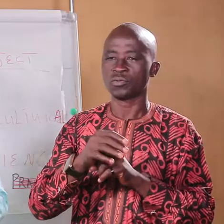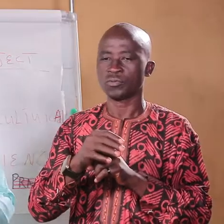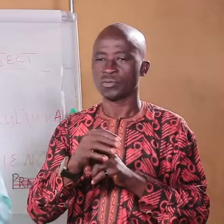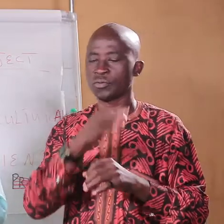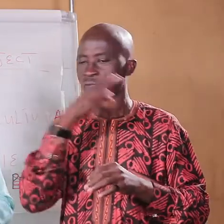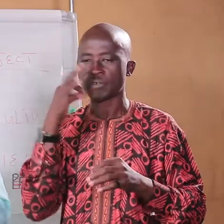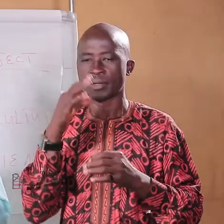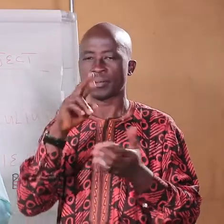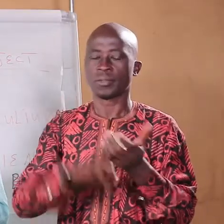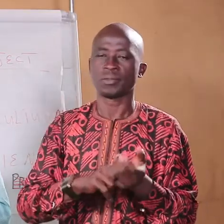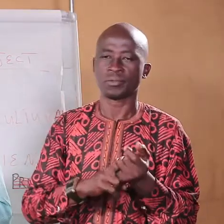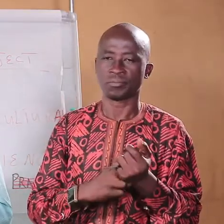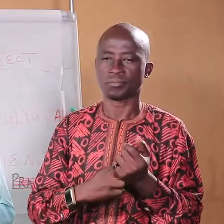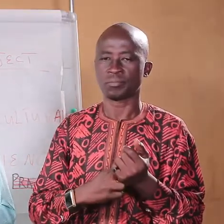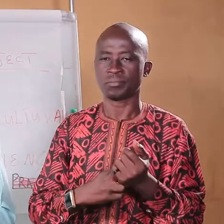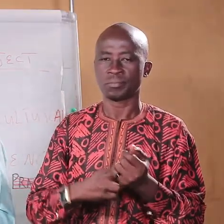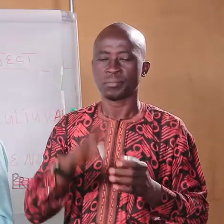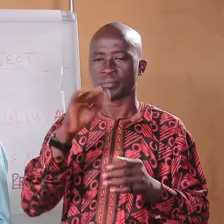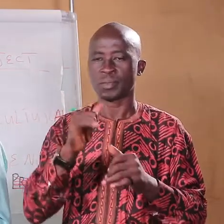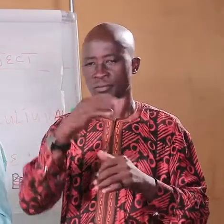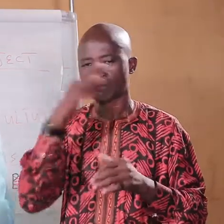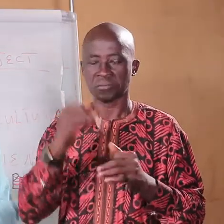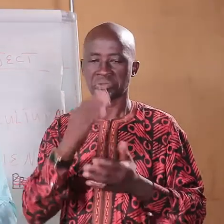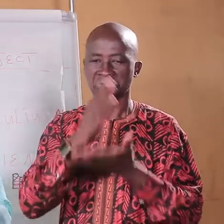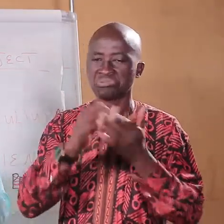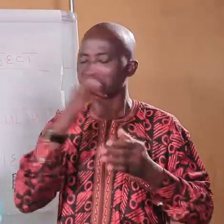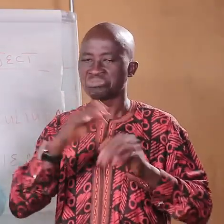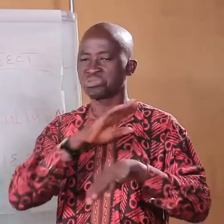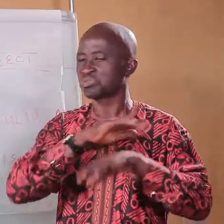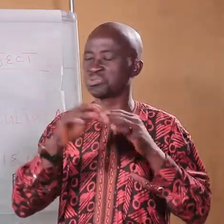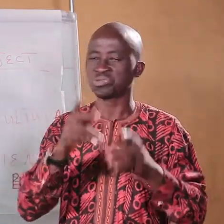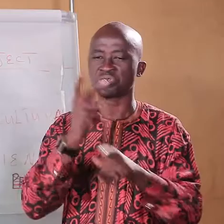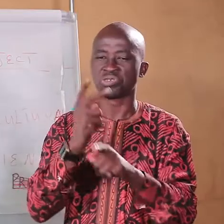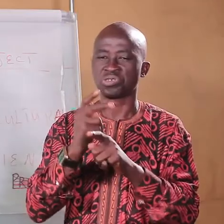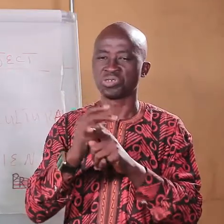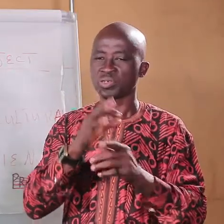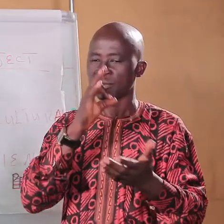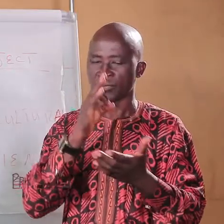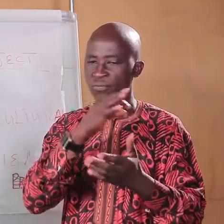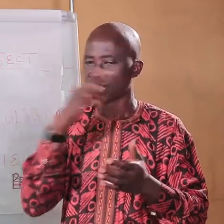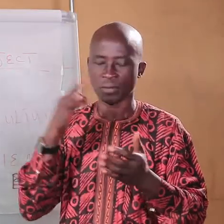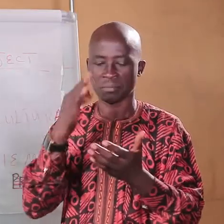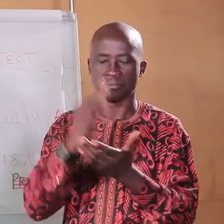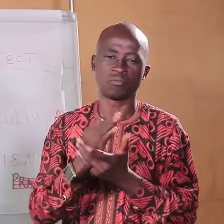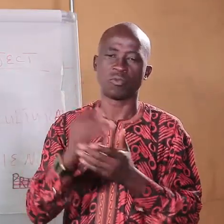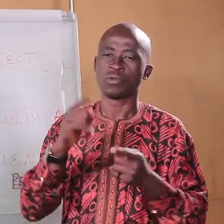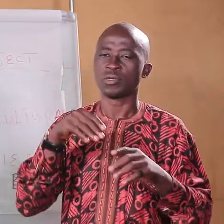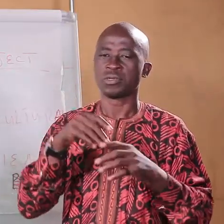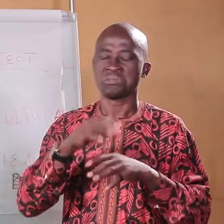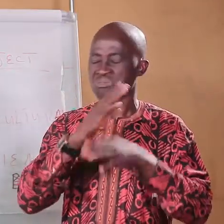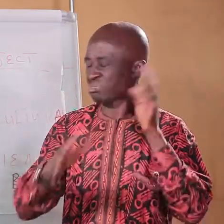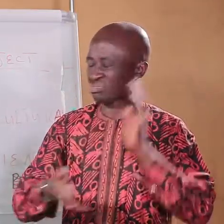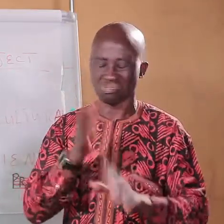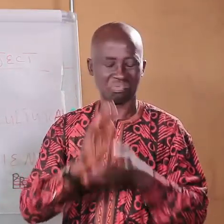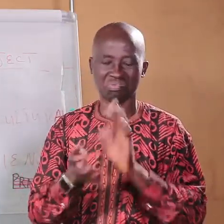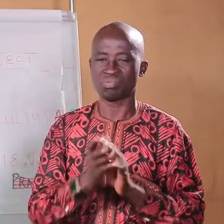Some farmers don't keep record at all, and banks use farm record to give loan. If you